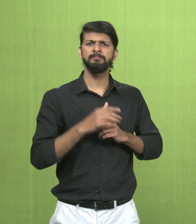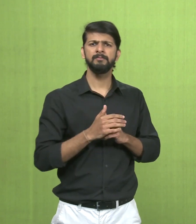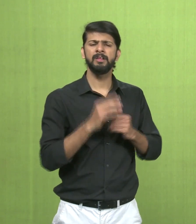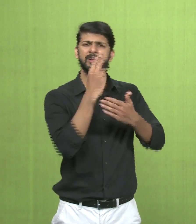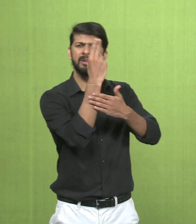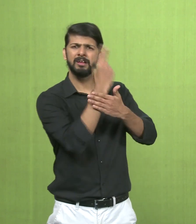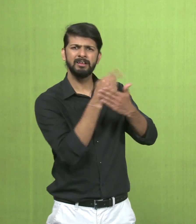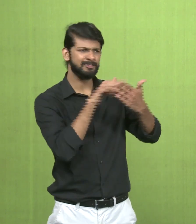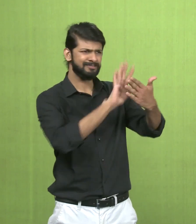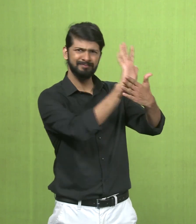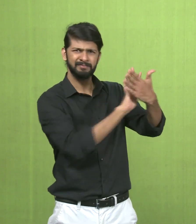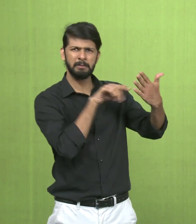Answers. Answer number 1.